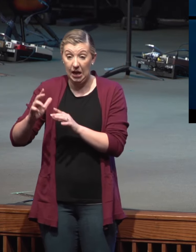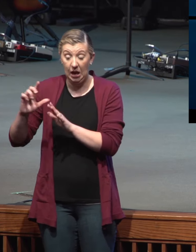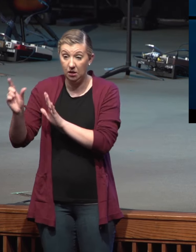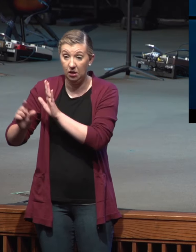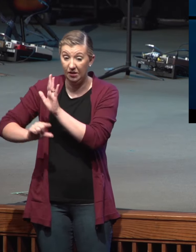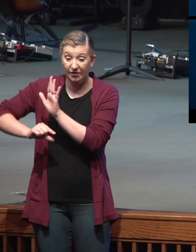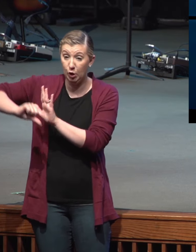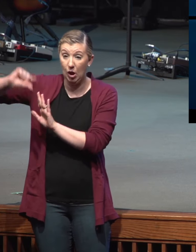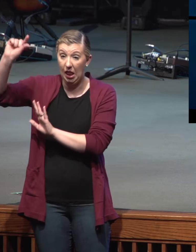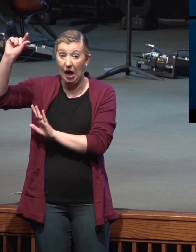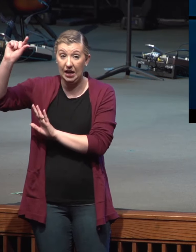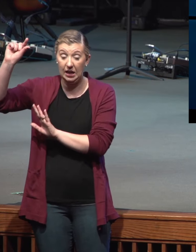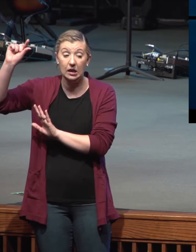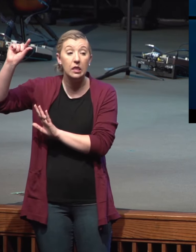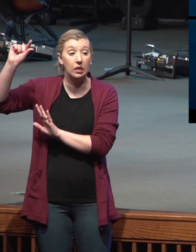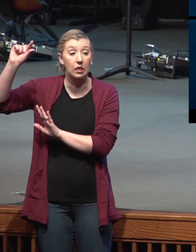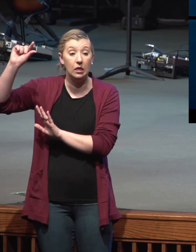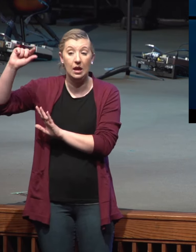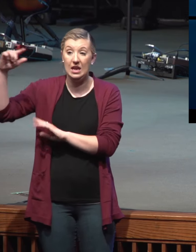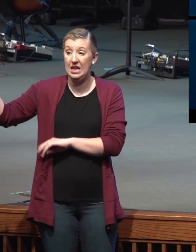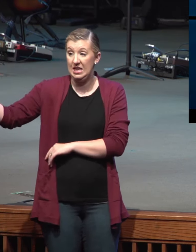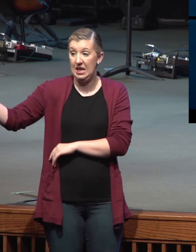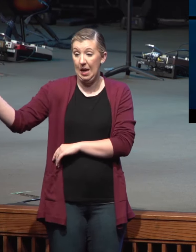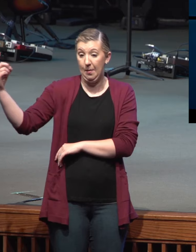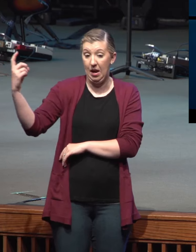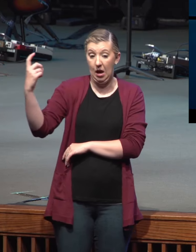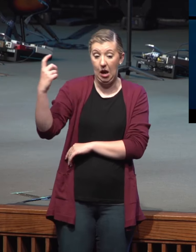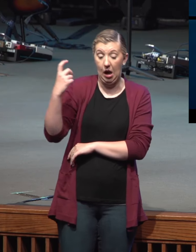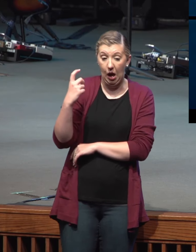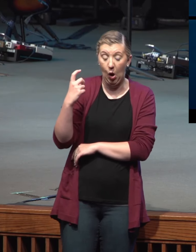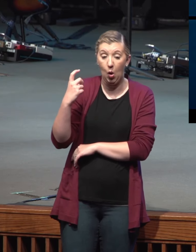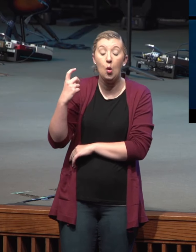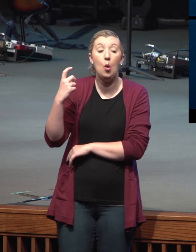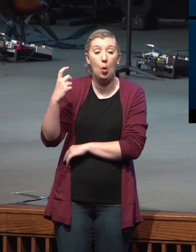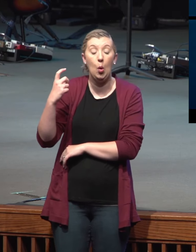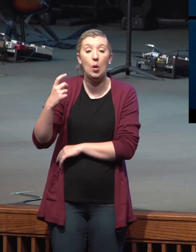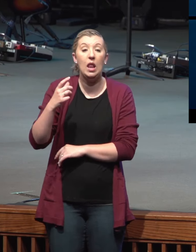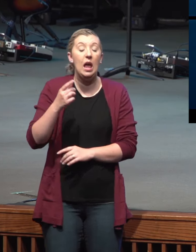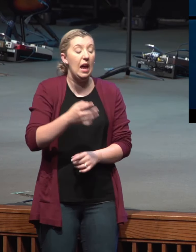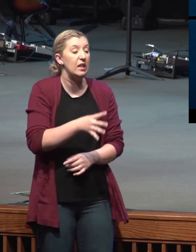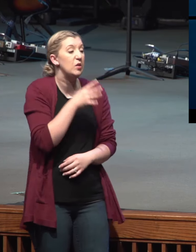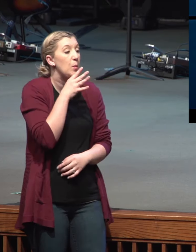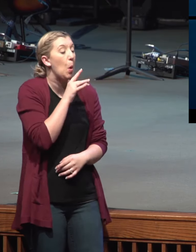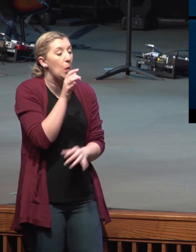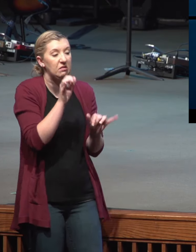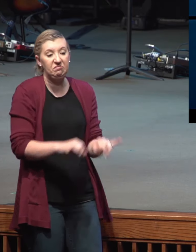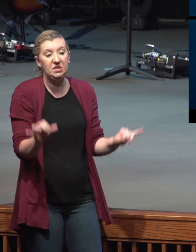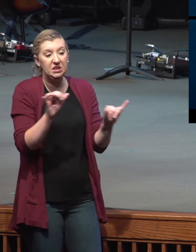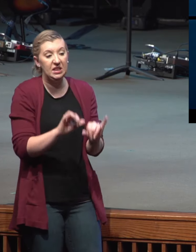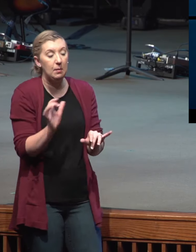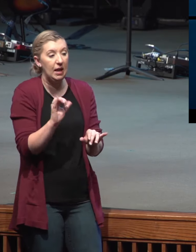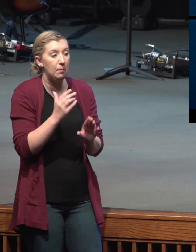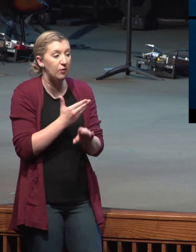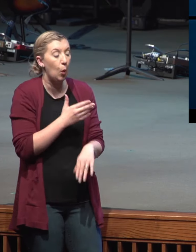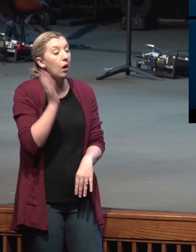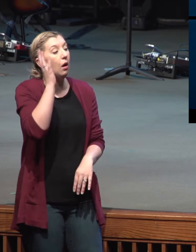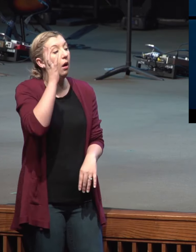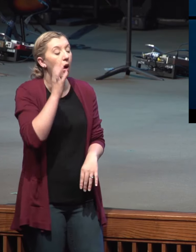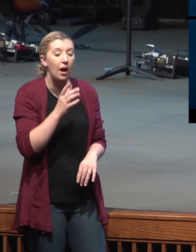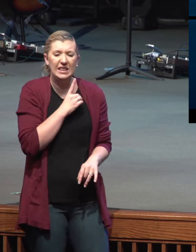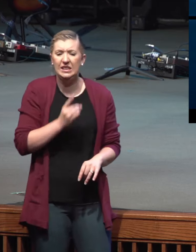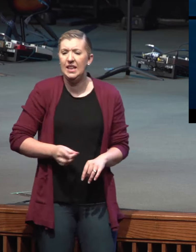of Gath, Goliath by name, came out of the ranks of the Philistines and spoke the same words as before. And